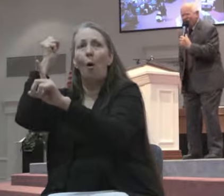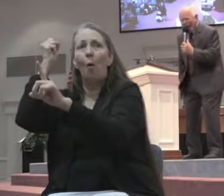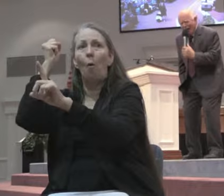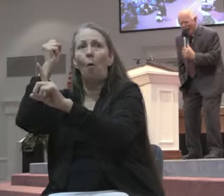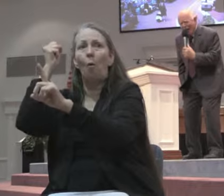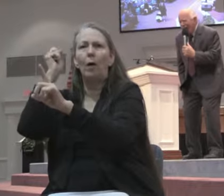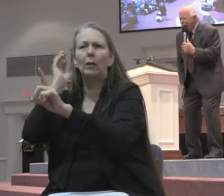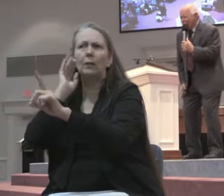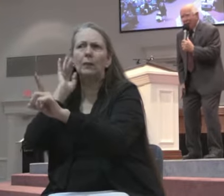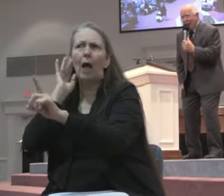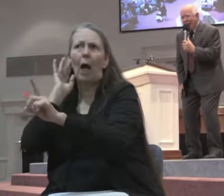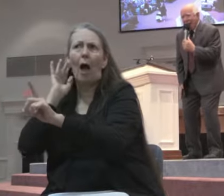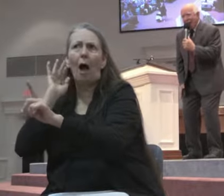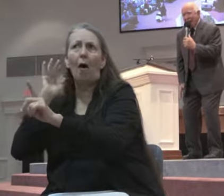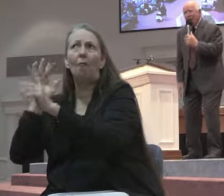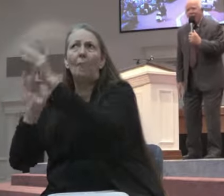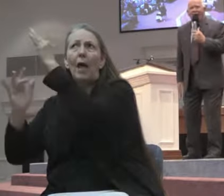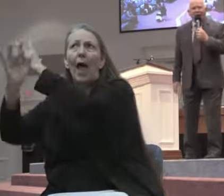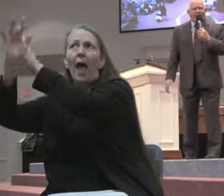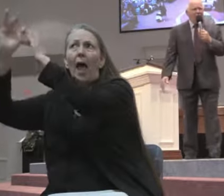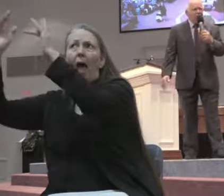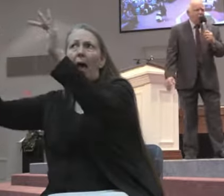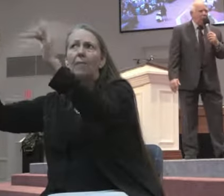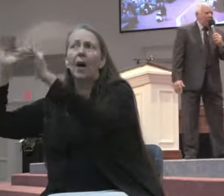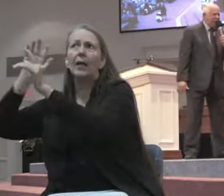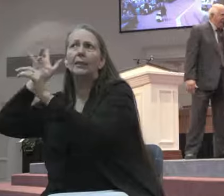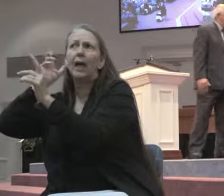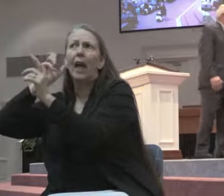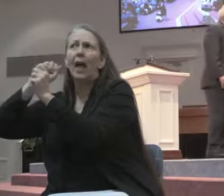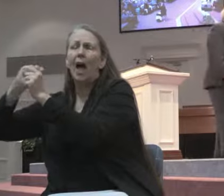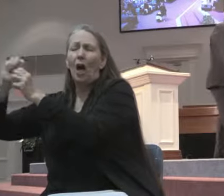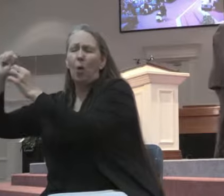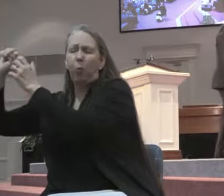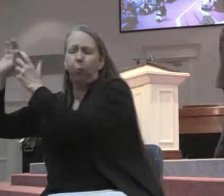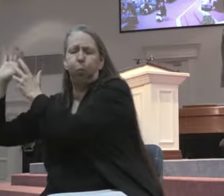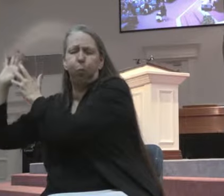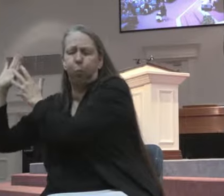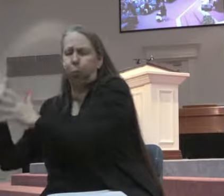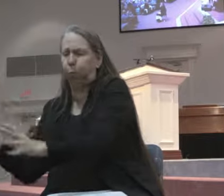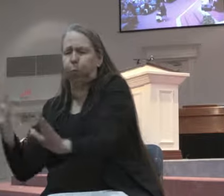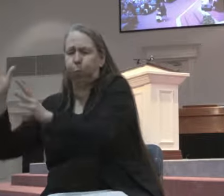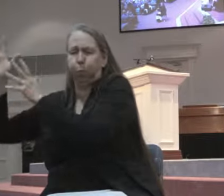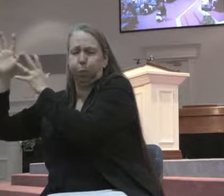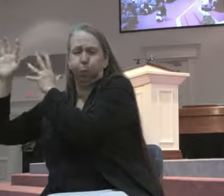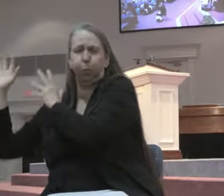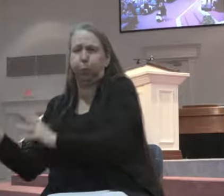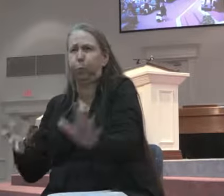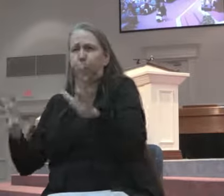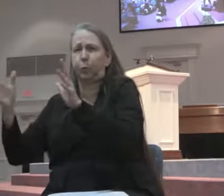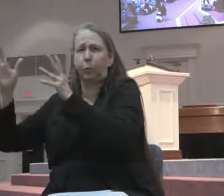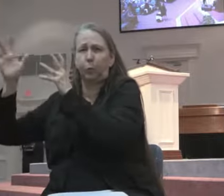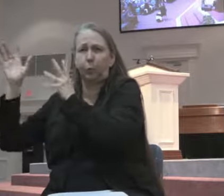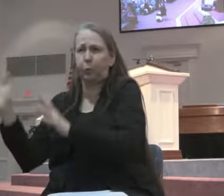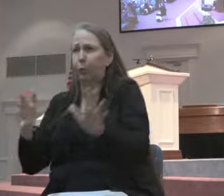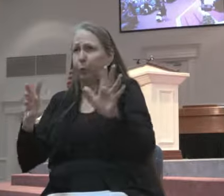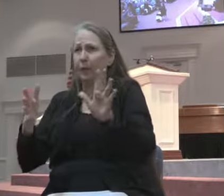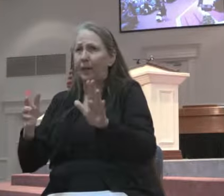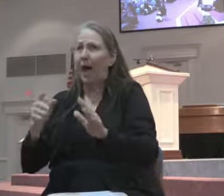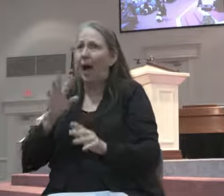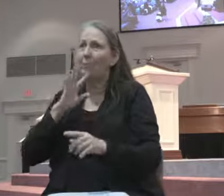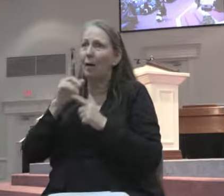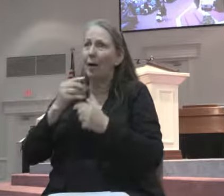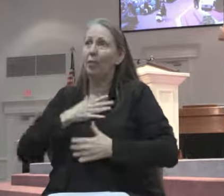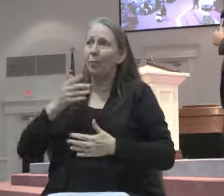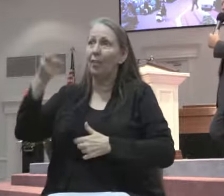came a sound from heaven as a rushing mighty wind. And I'm talking about the breath